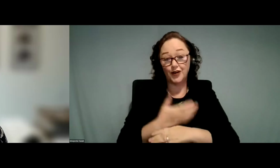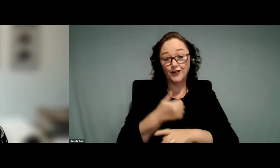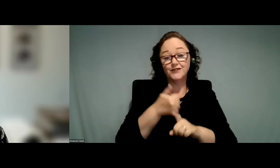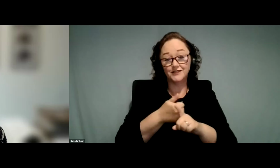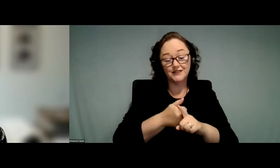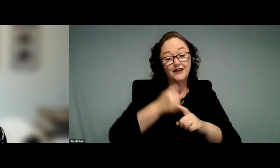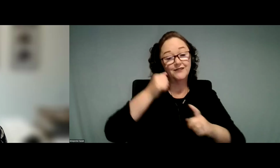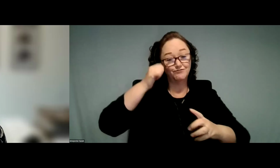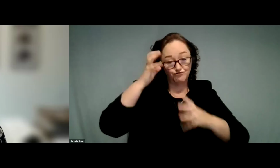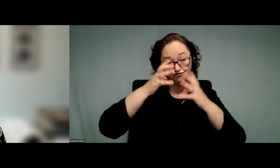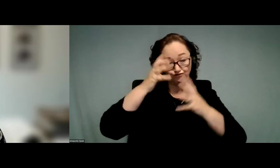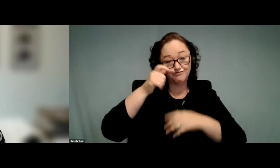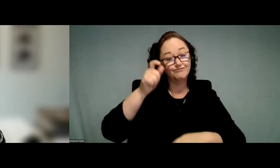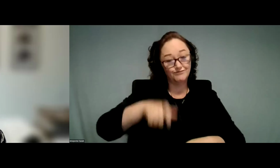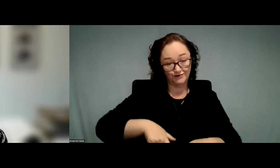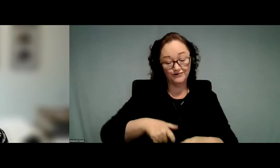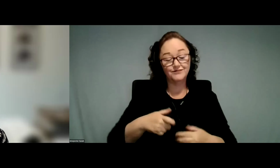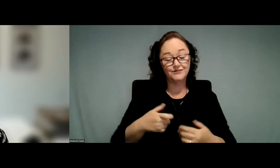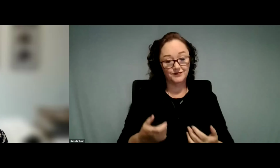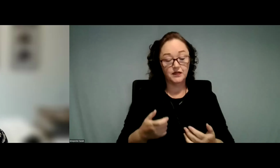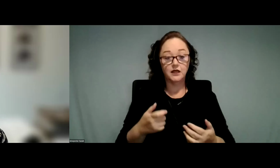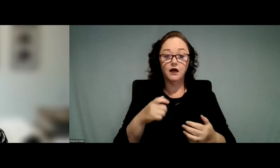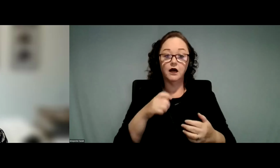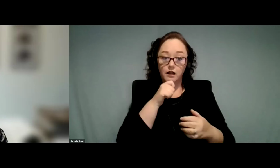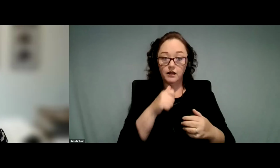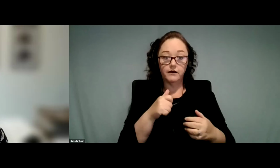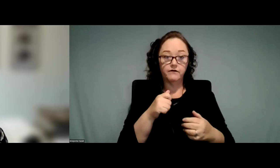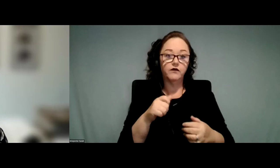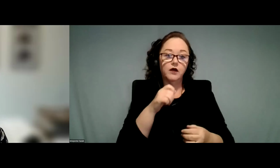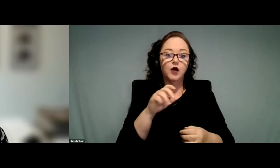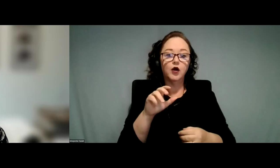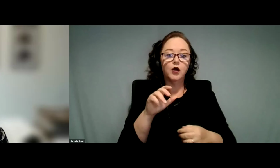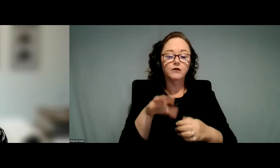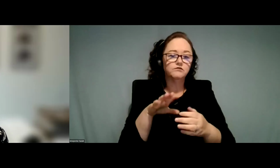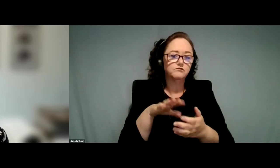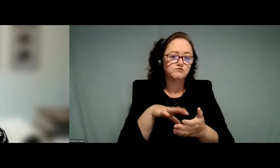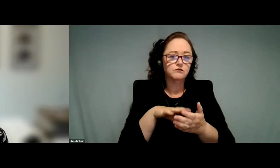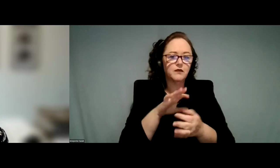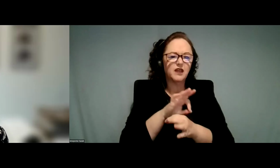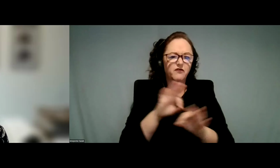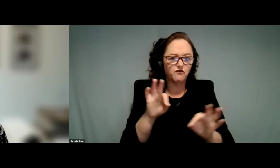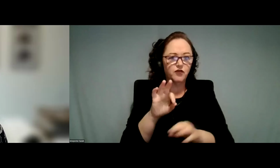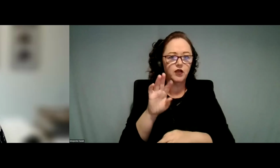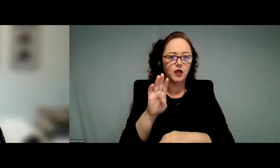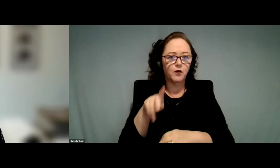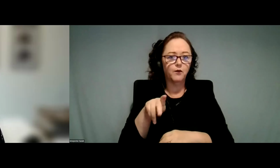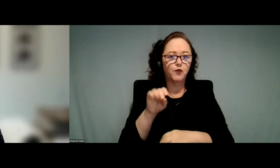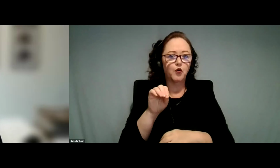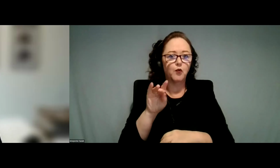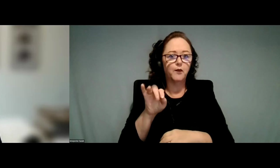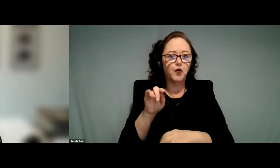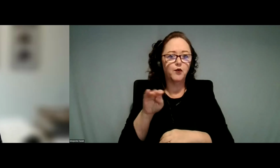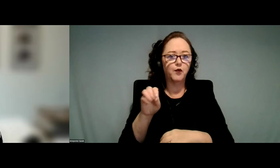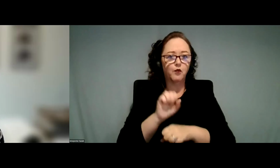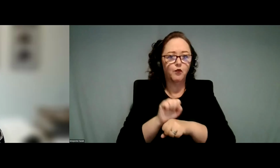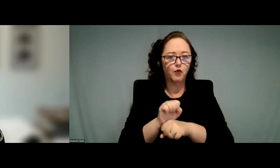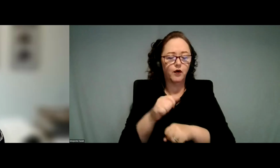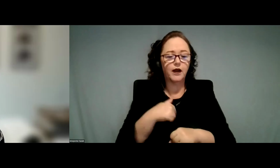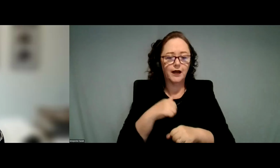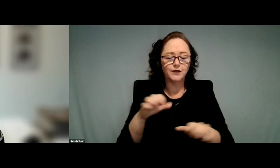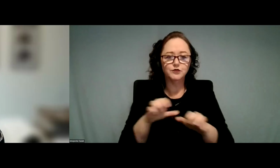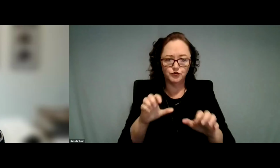the not-for-profit work that I do, the pro bono work I do, is in your industry. So best wishes to all of you. Okay,